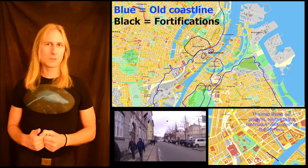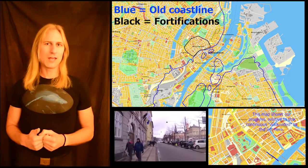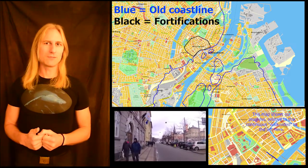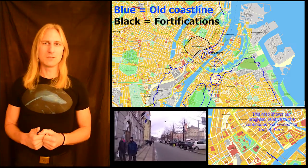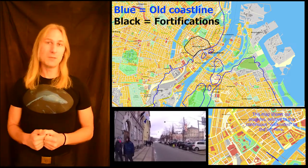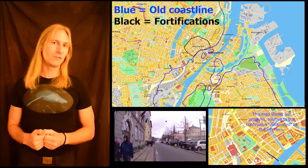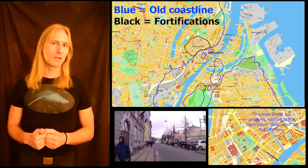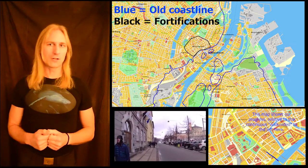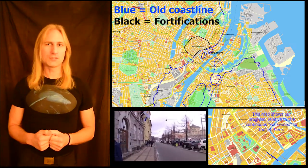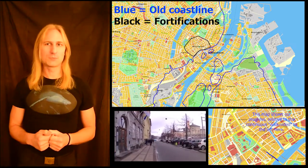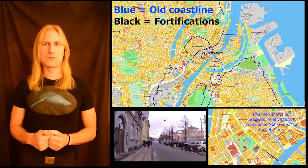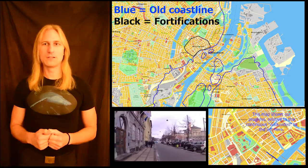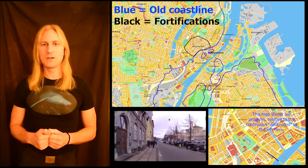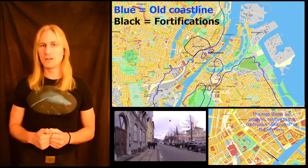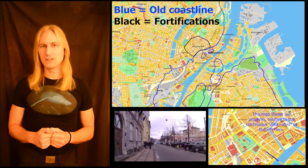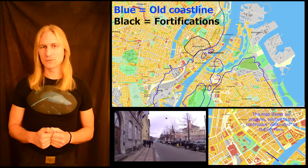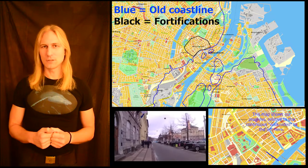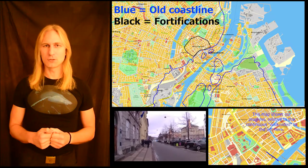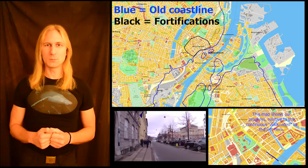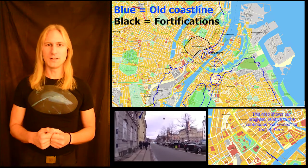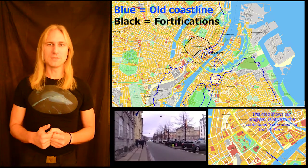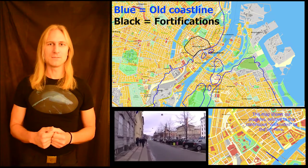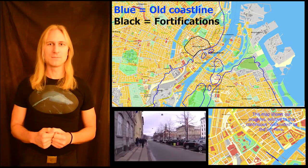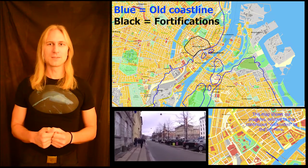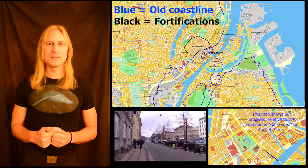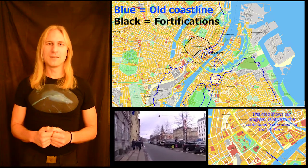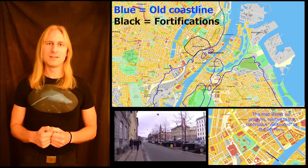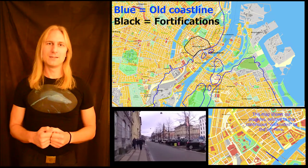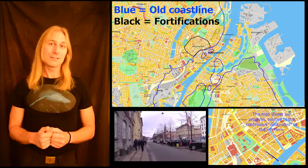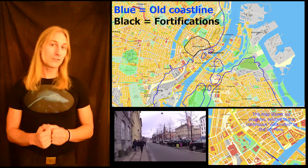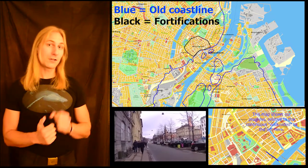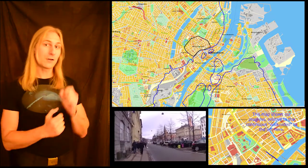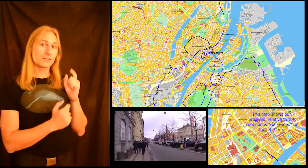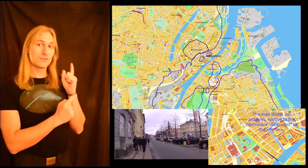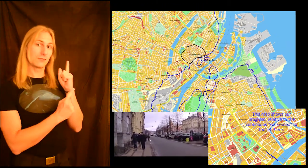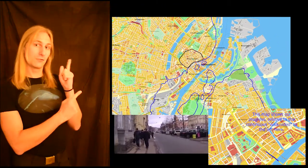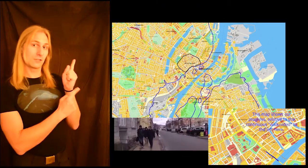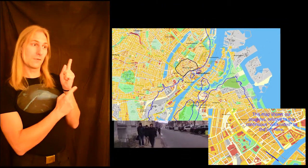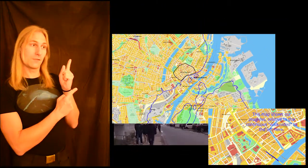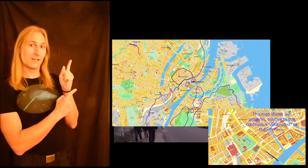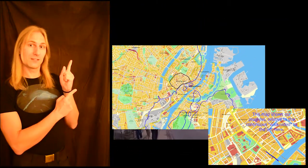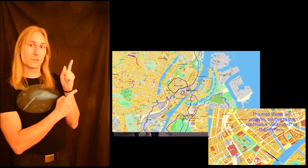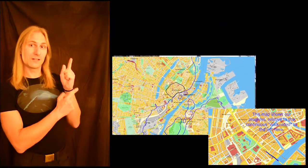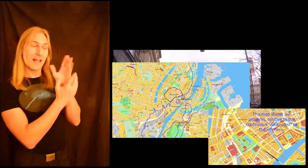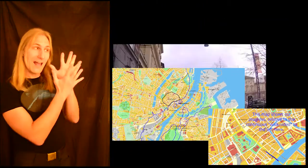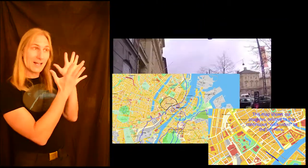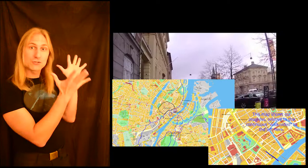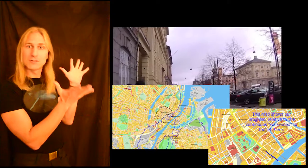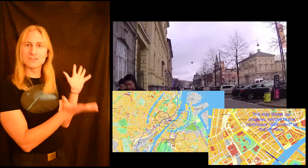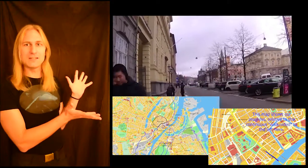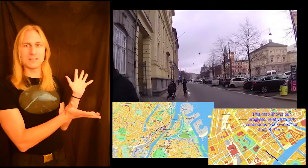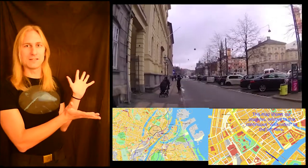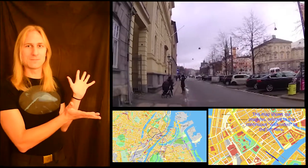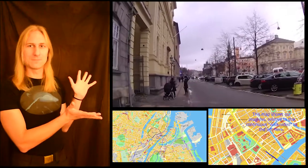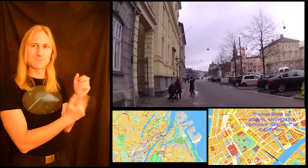Now that we have a basic grasp of the early history of Copenhagen, let's turn our attention to some of the things that we can